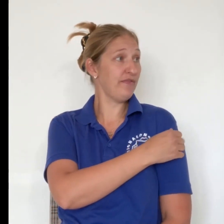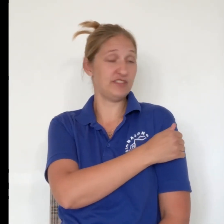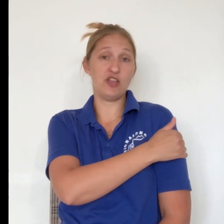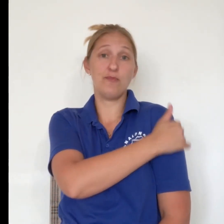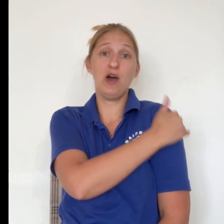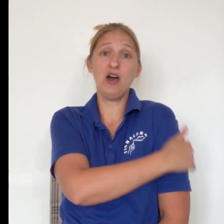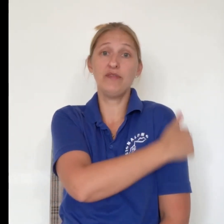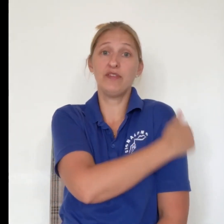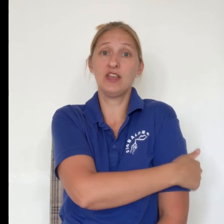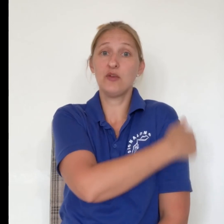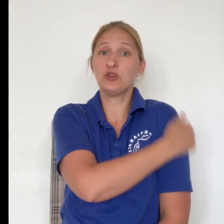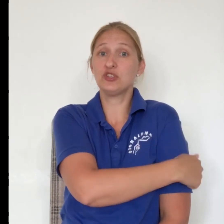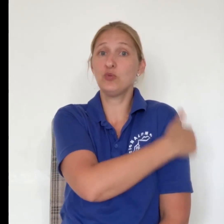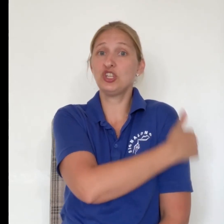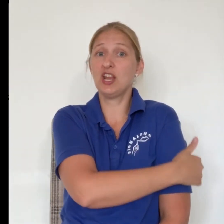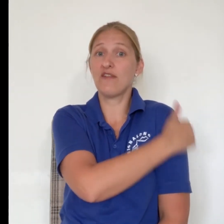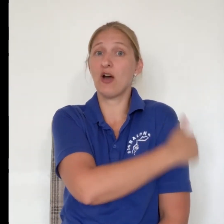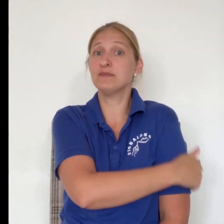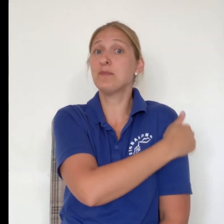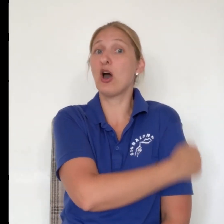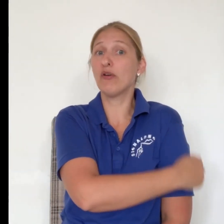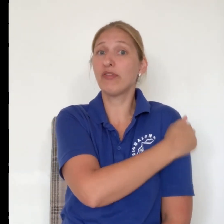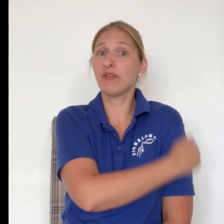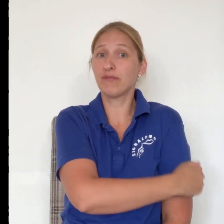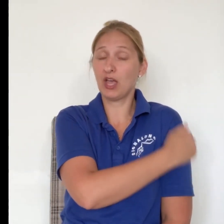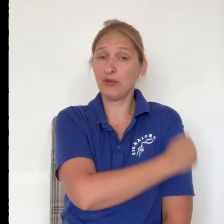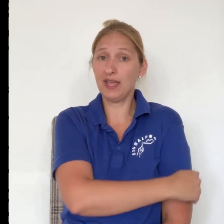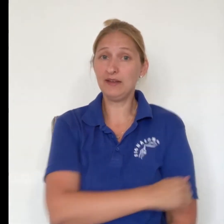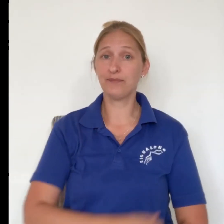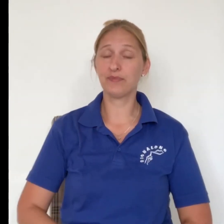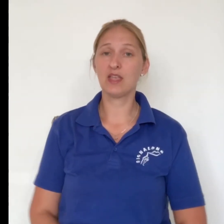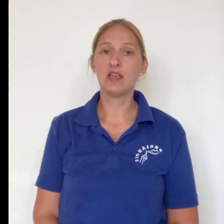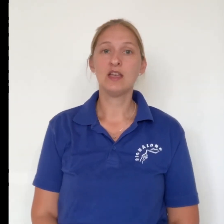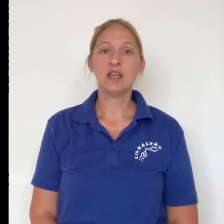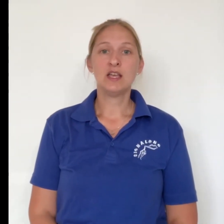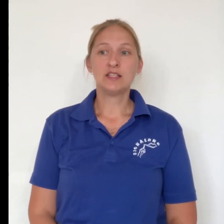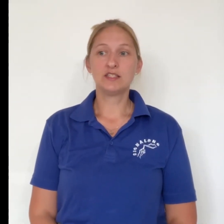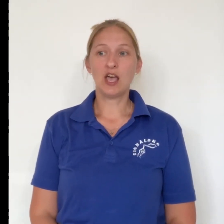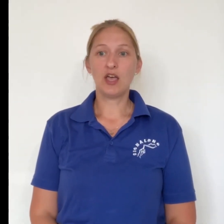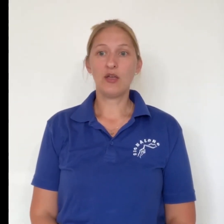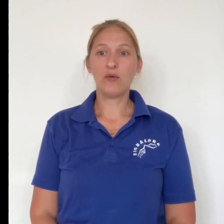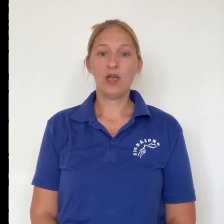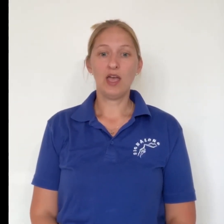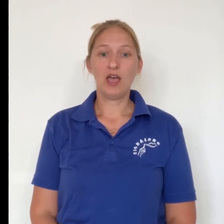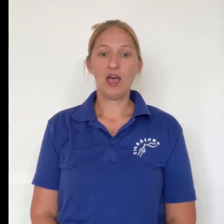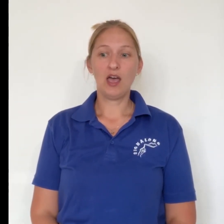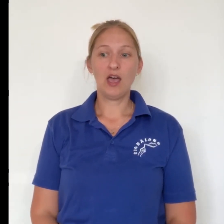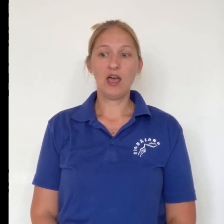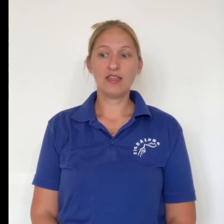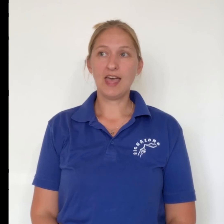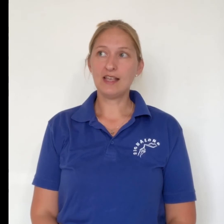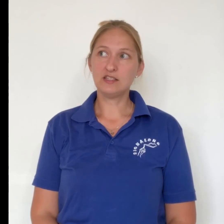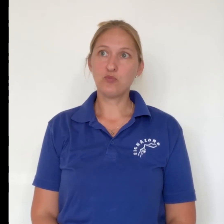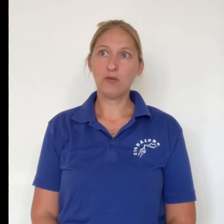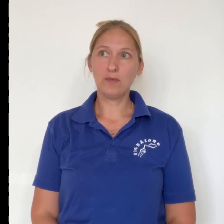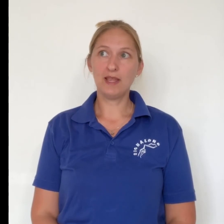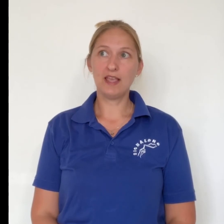So bath, we're just washing our arms, bath, okay? So that's probably it for